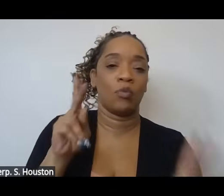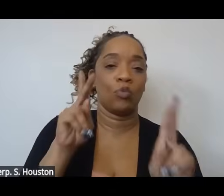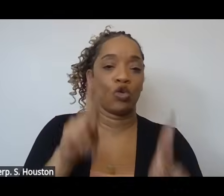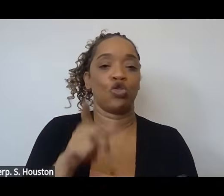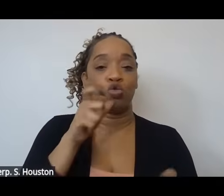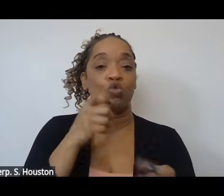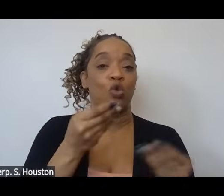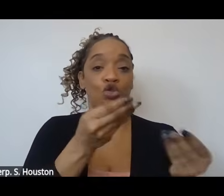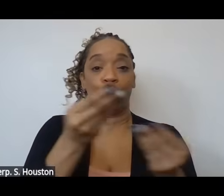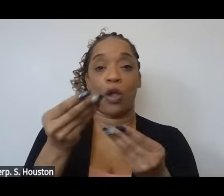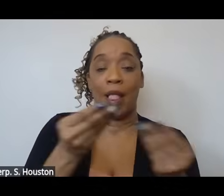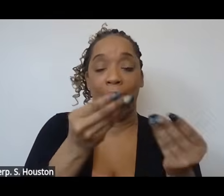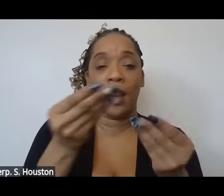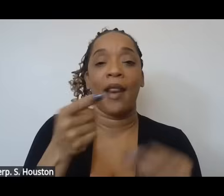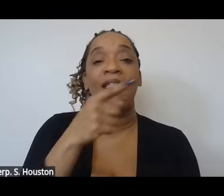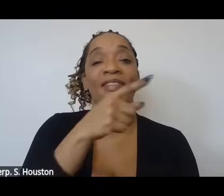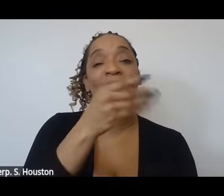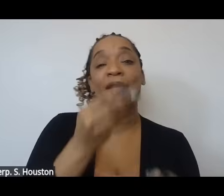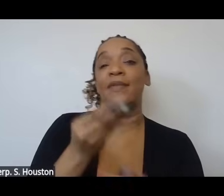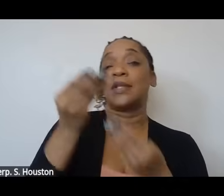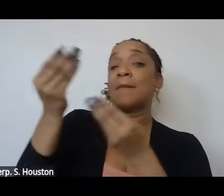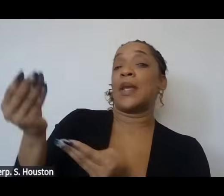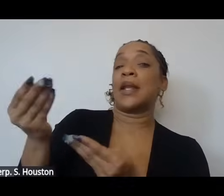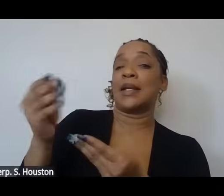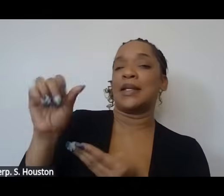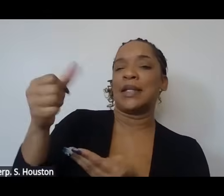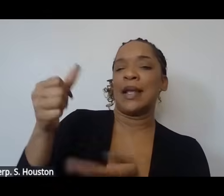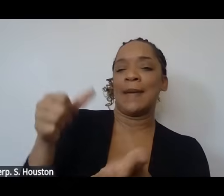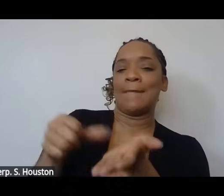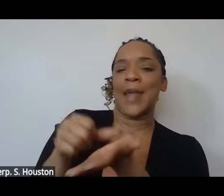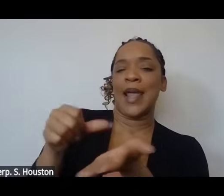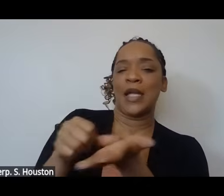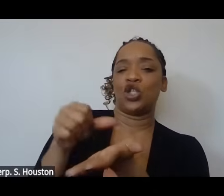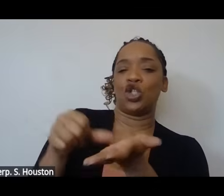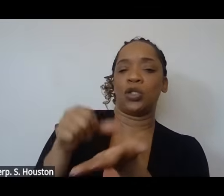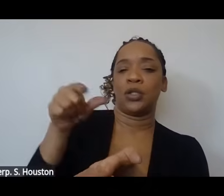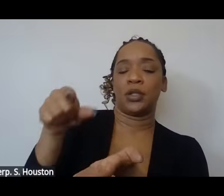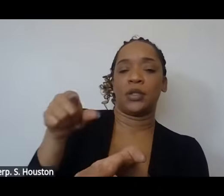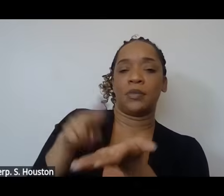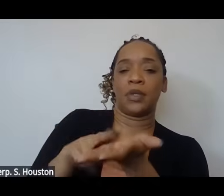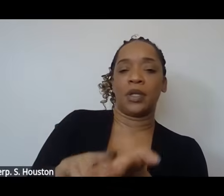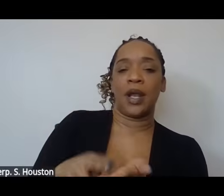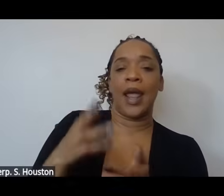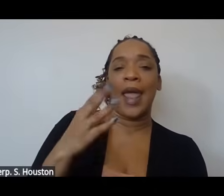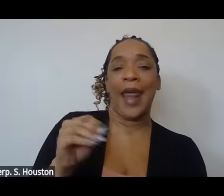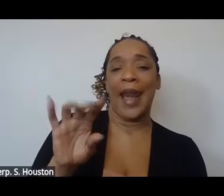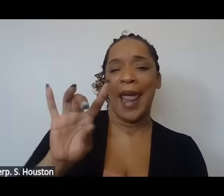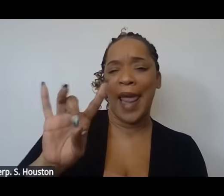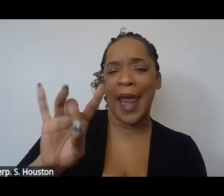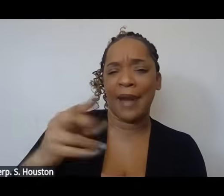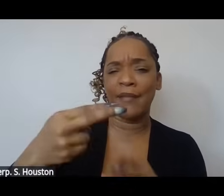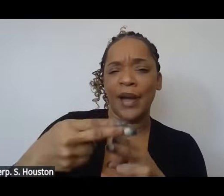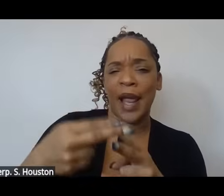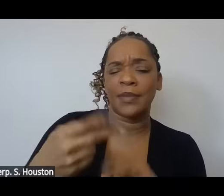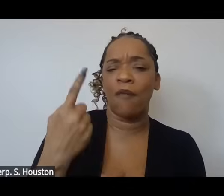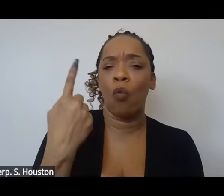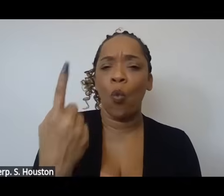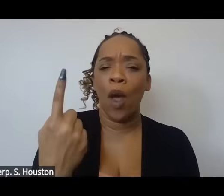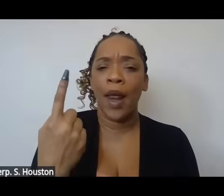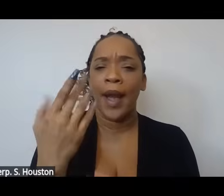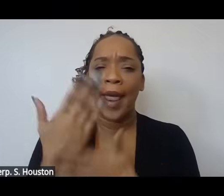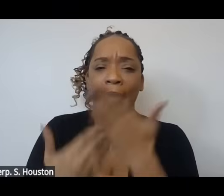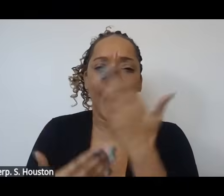of petitions and the same circulator name, and 8 of those are in one handwriting and 2 of them are